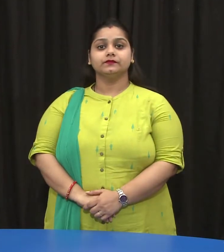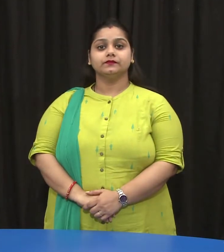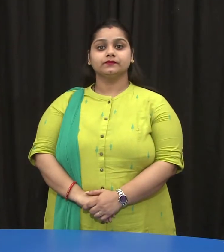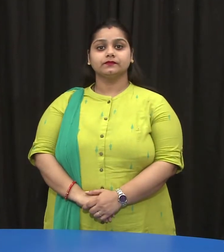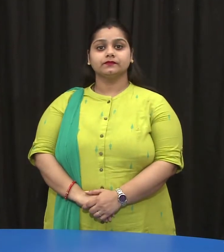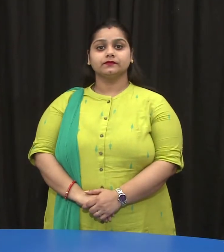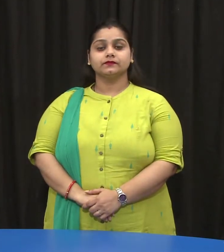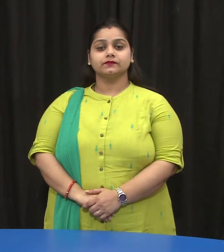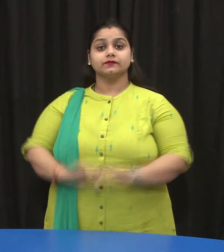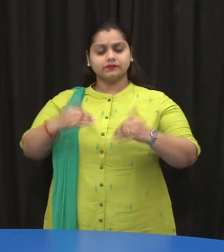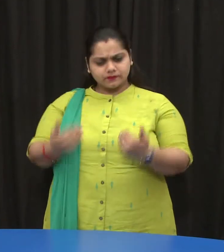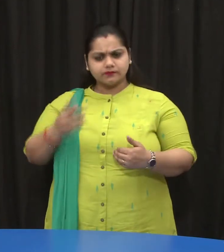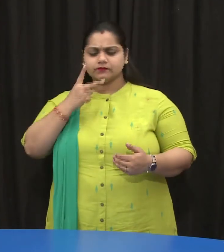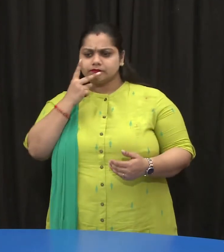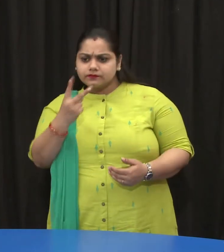You can see in the next slide,